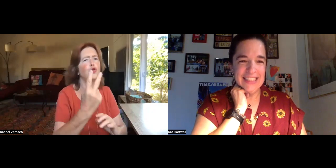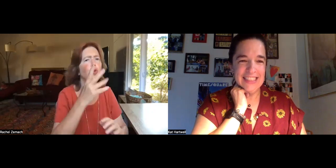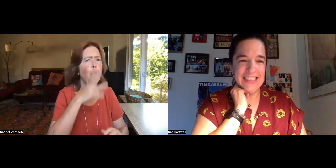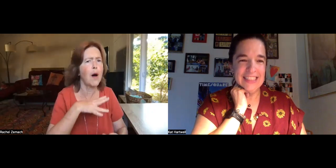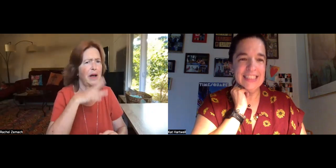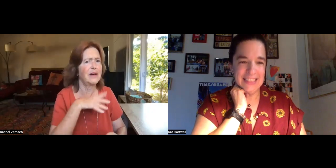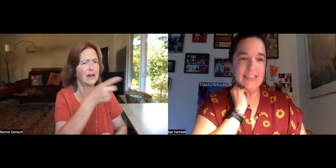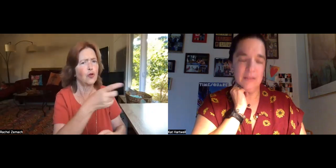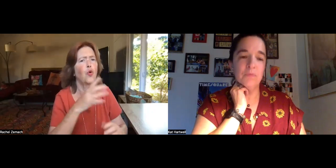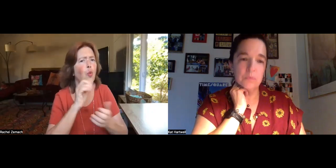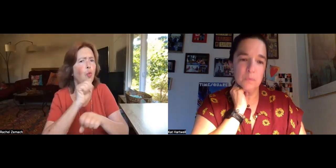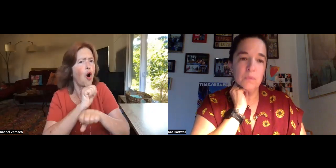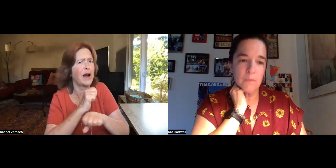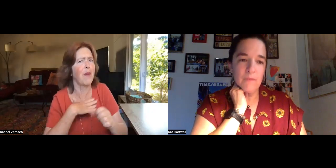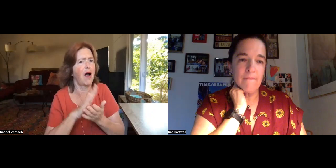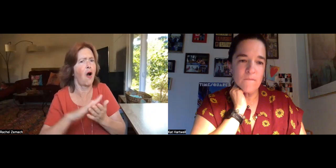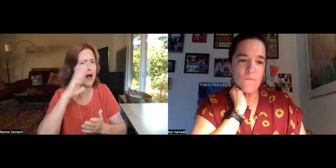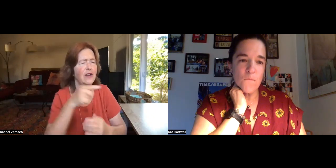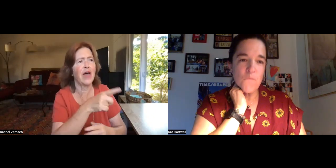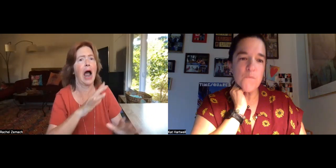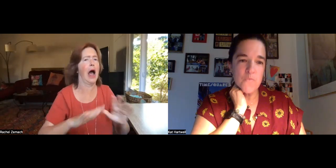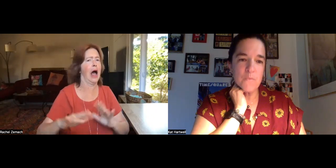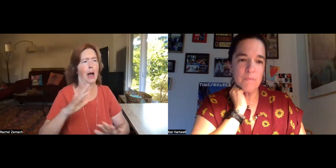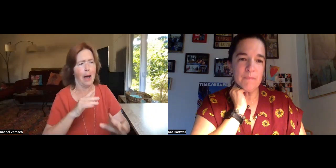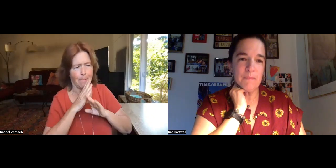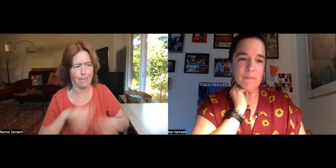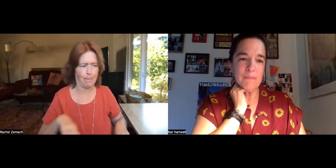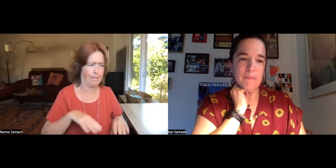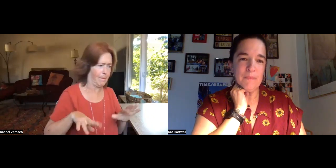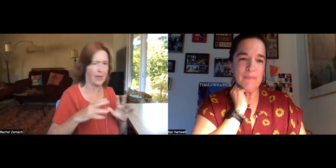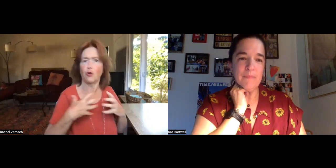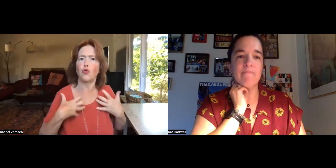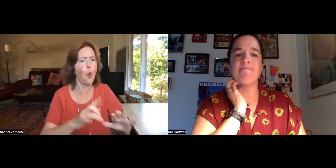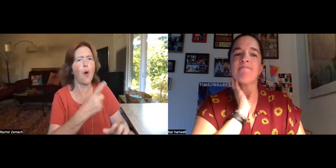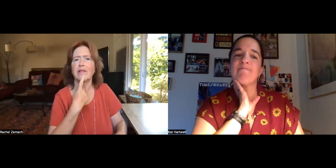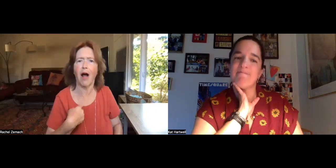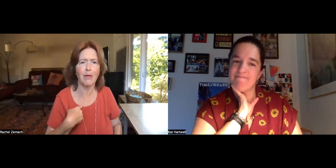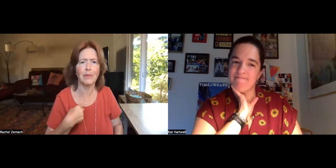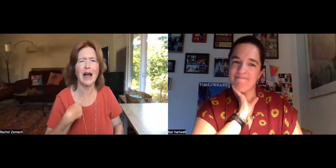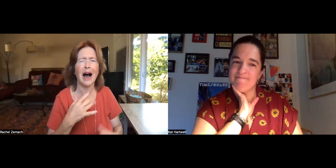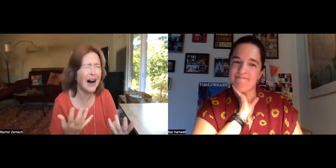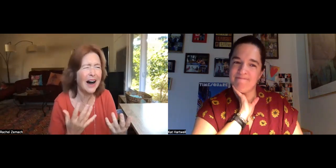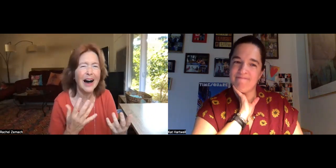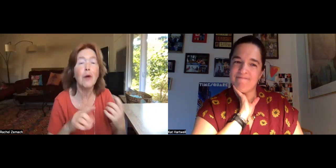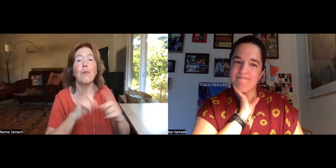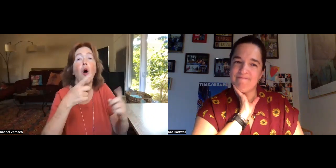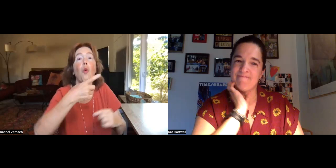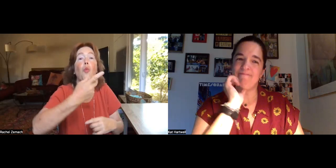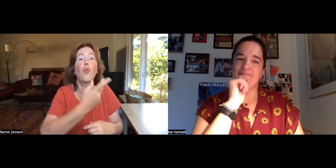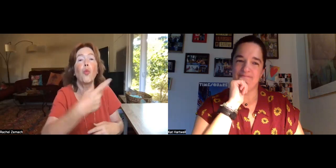Two, one. What? Come like that. Don't tell me. But we